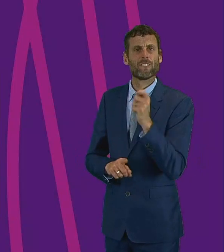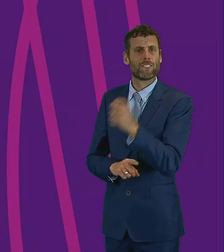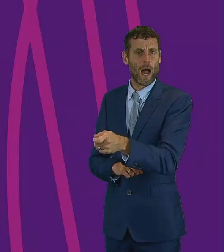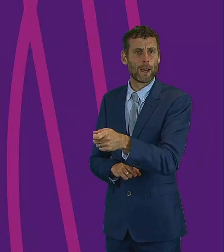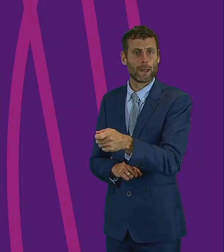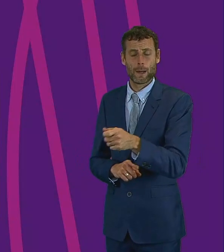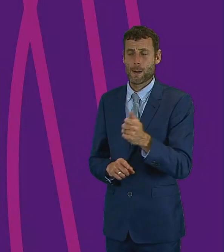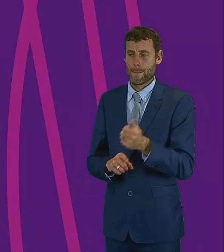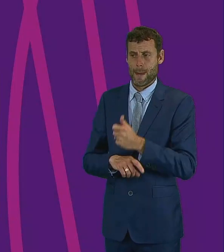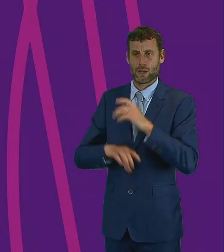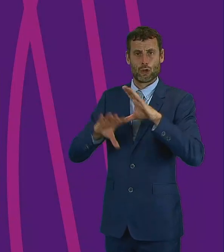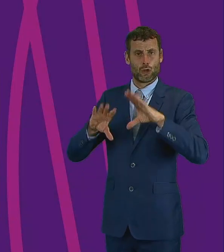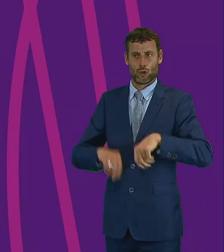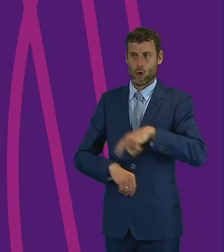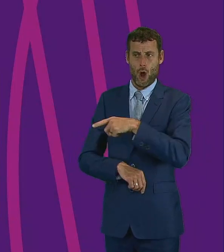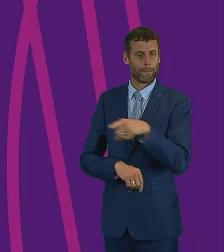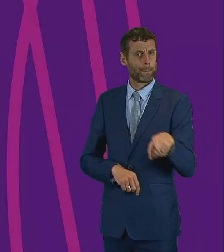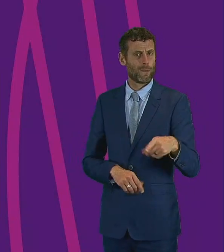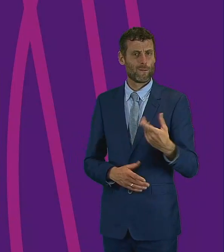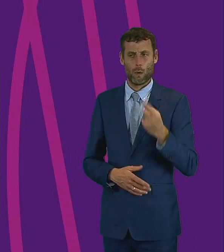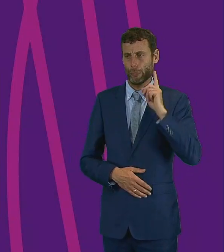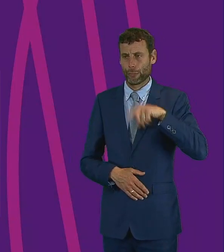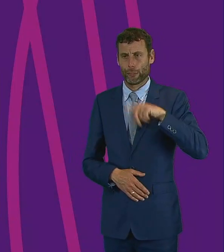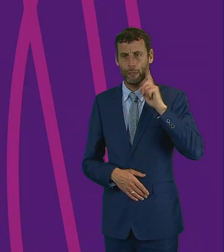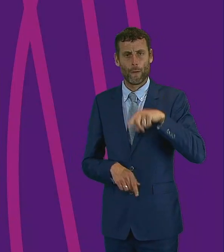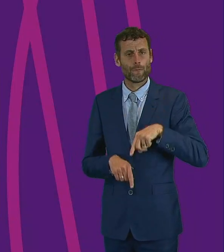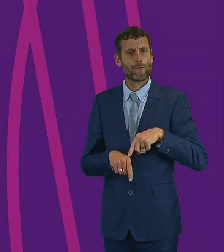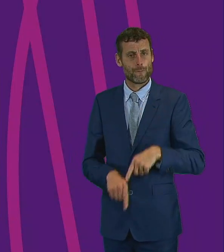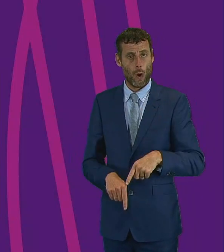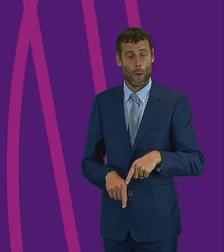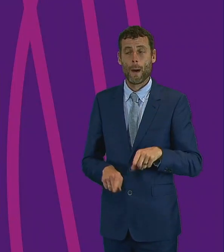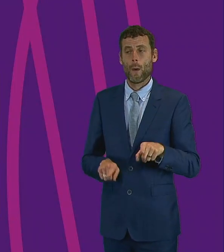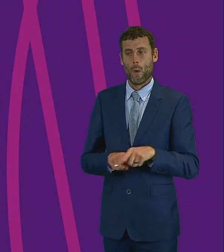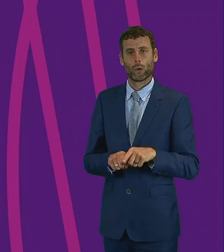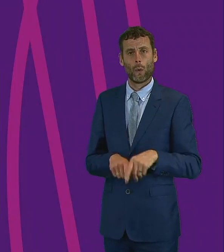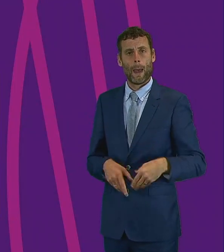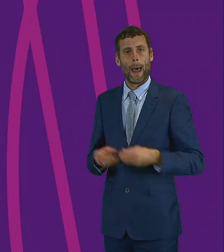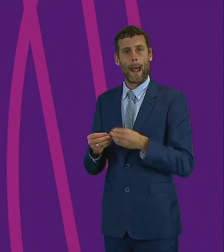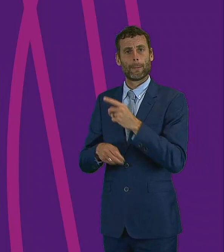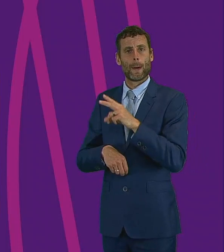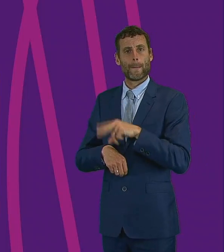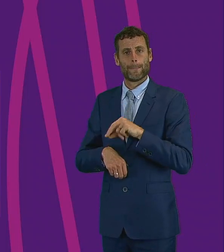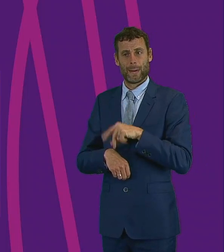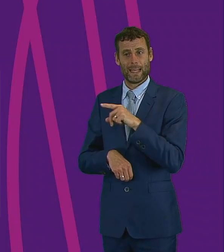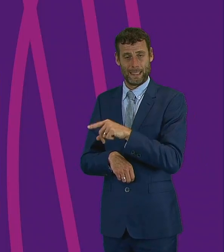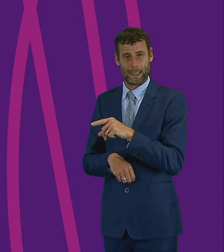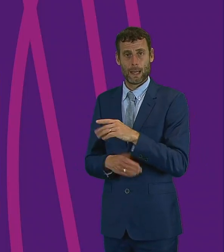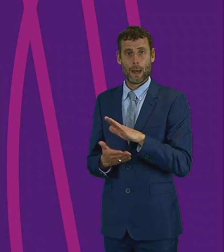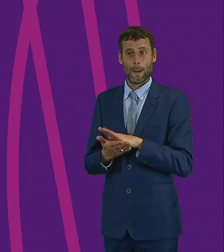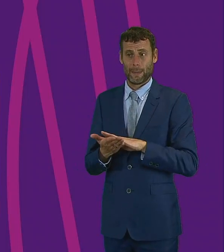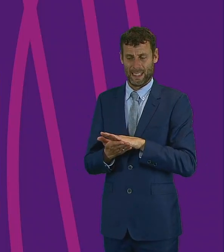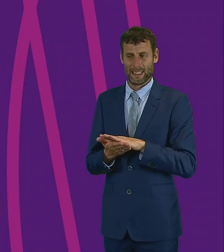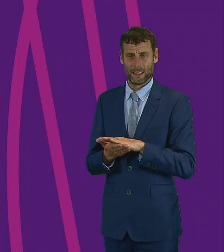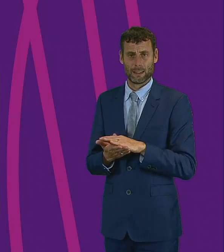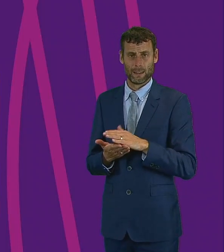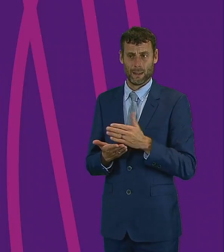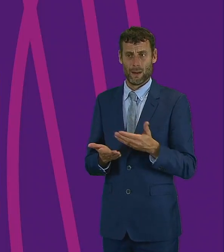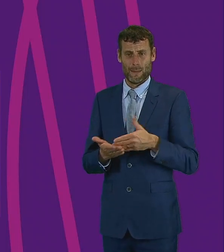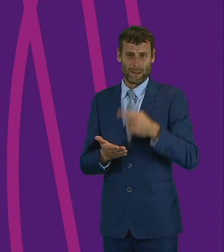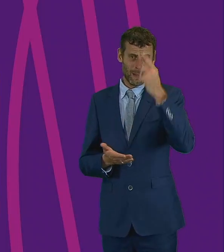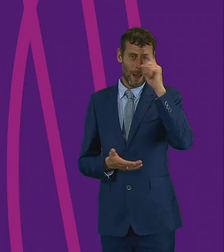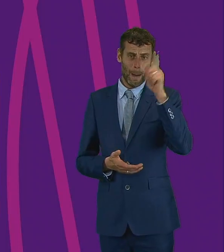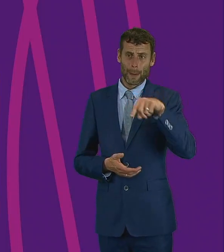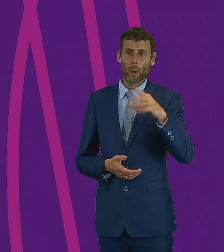deter non-compliance, assist the police and provide that added protection for the travelling and shopping public, and